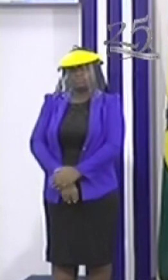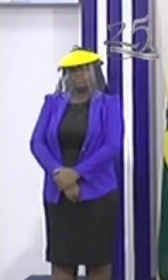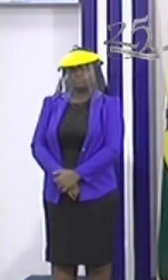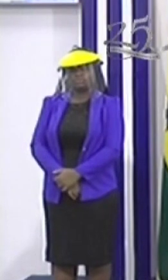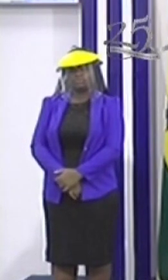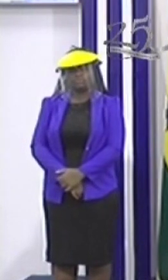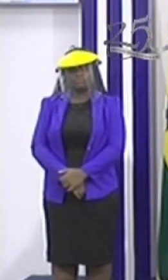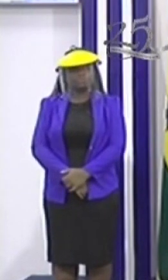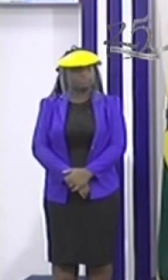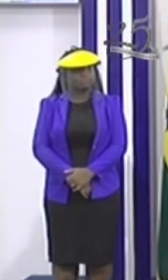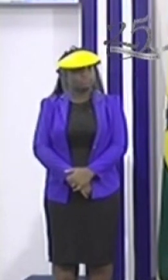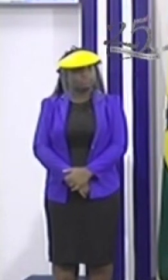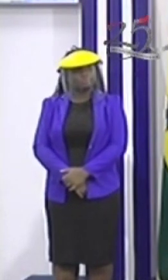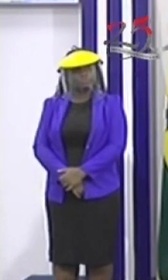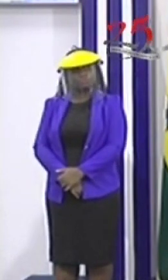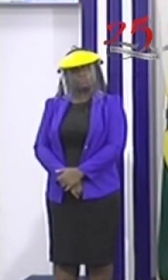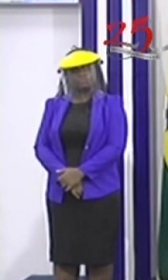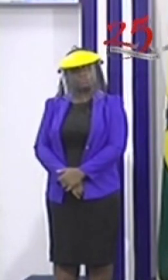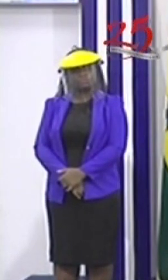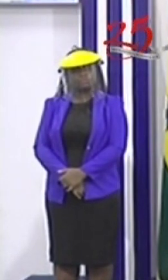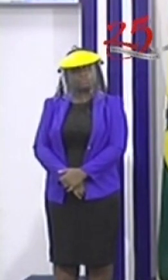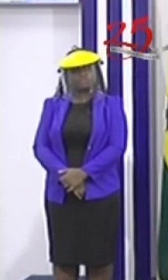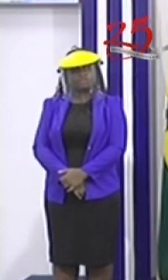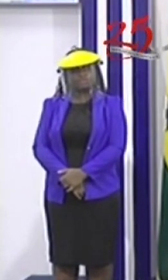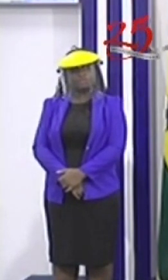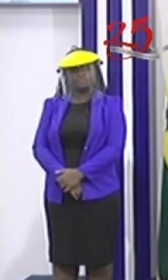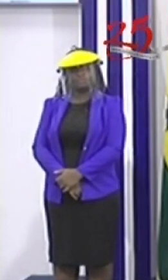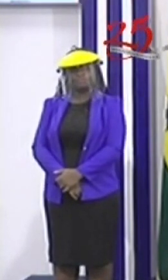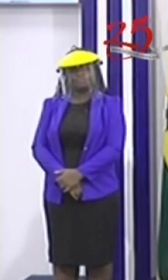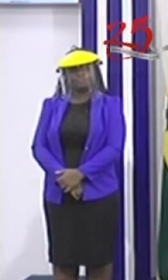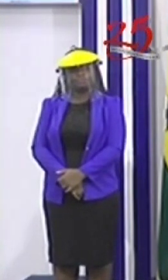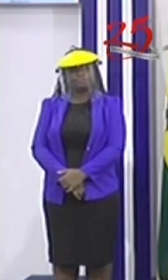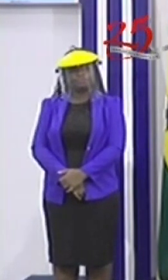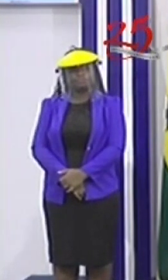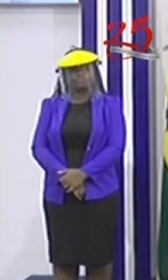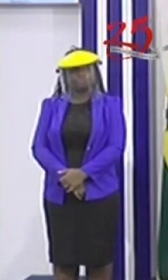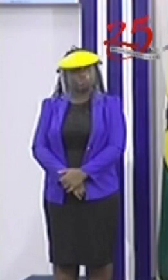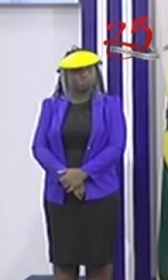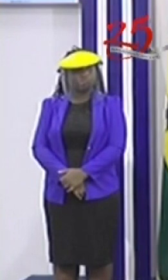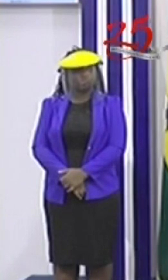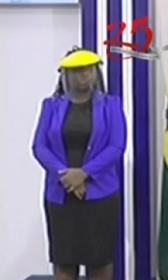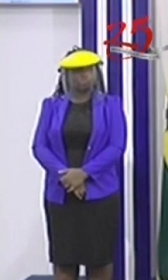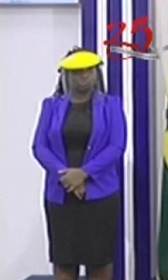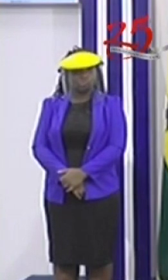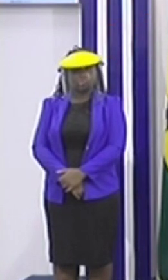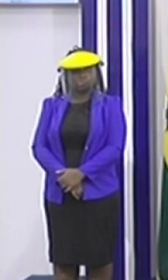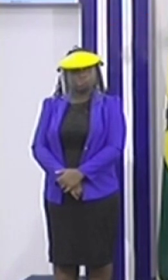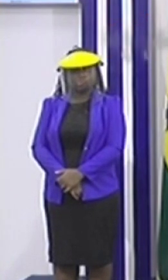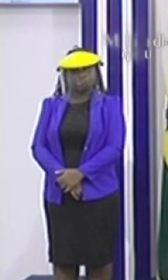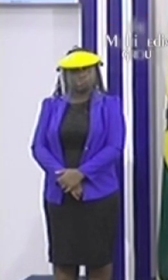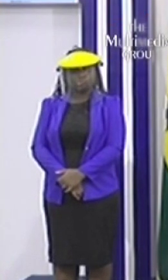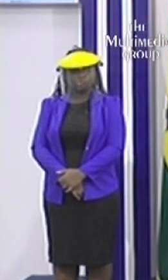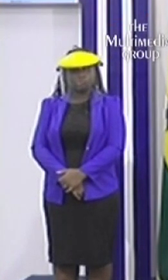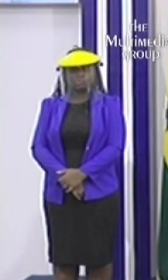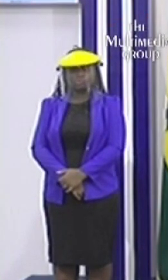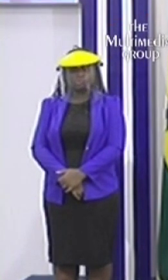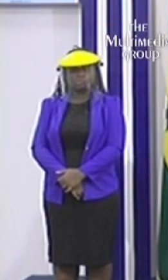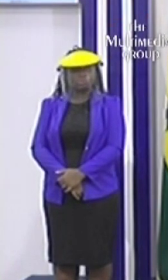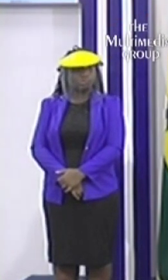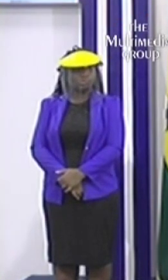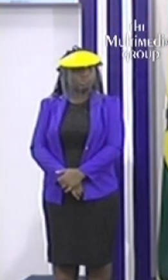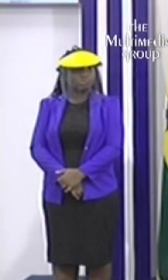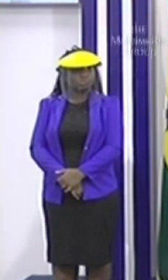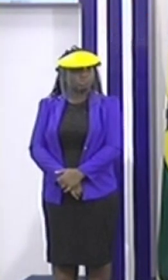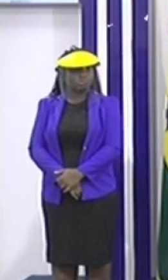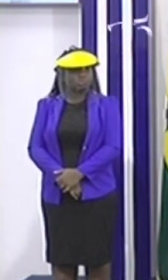they are considered to be very, if you like, vulnerable to the situation? And then